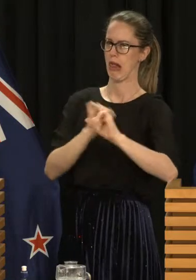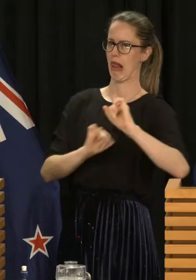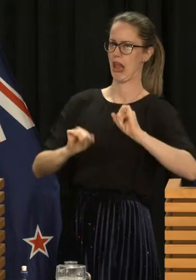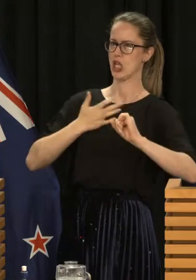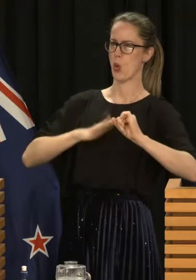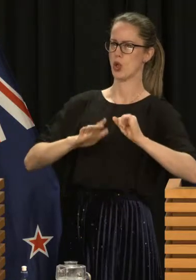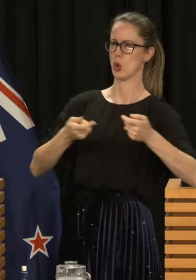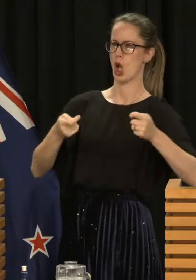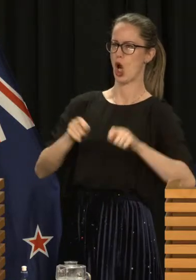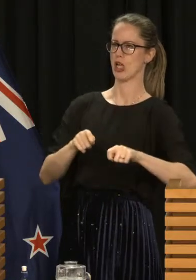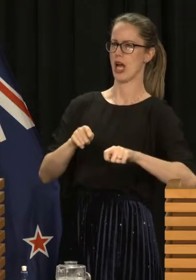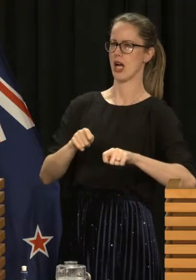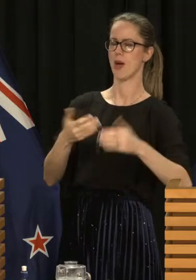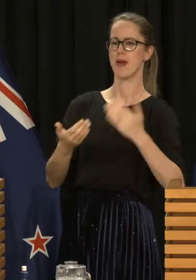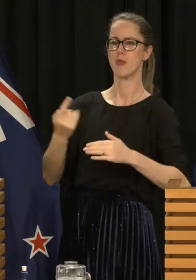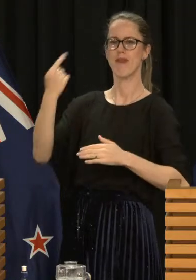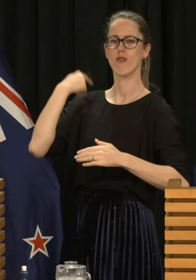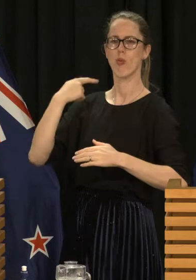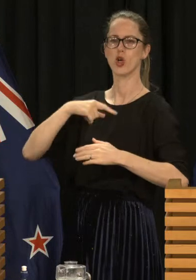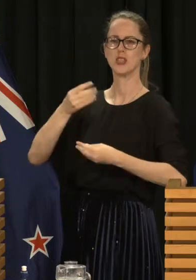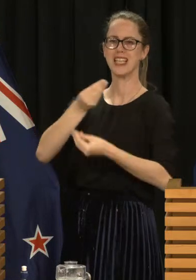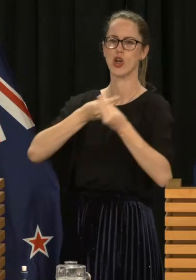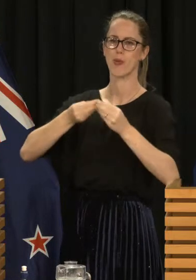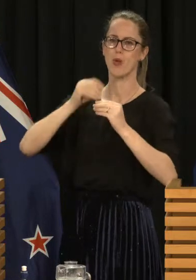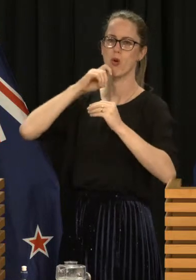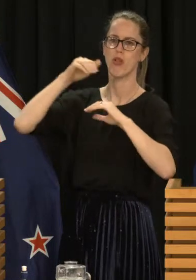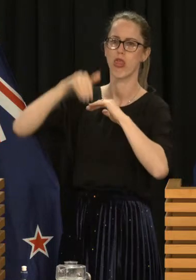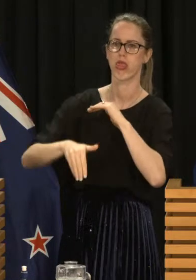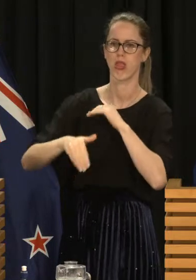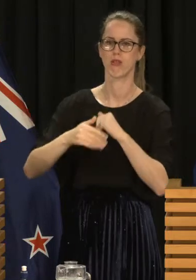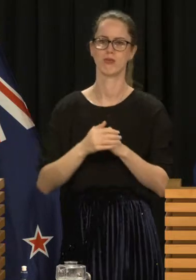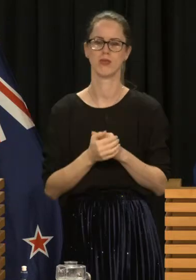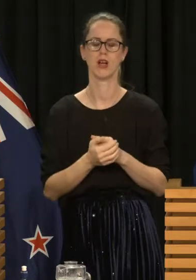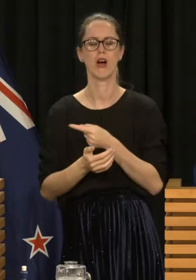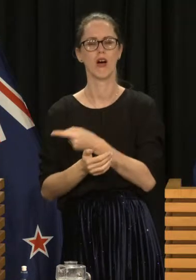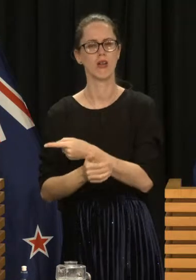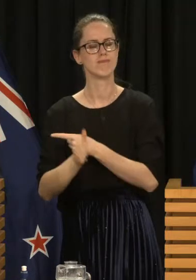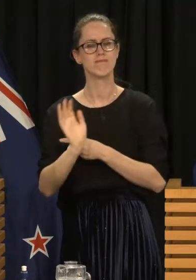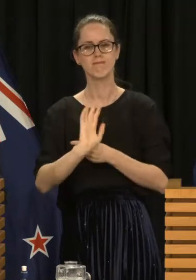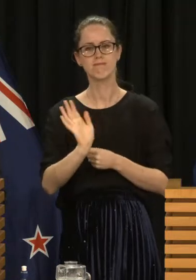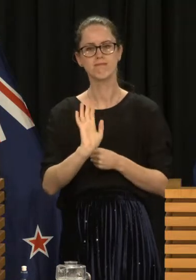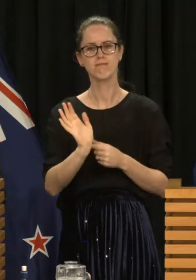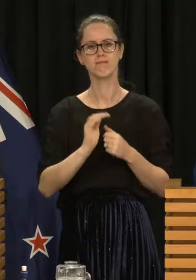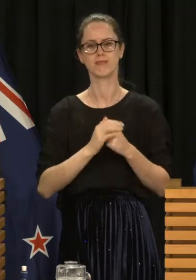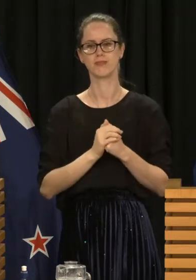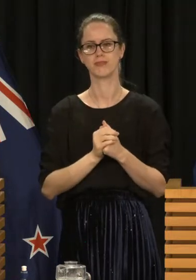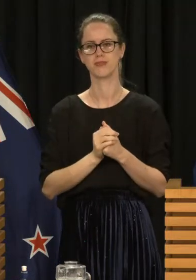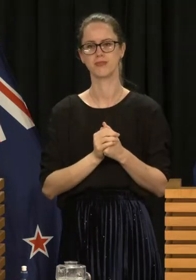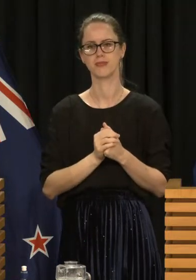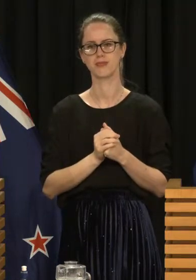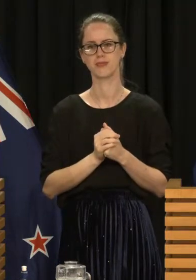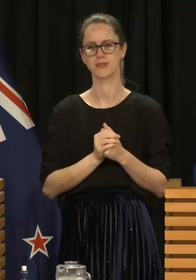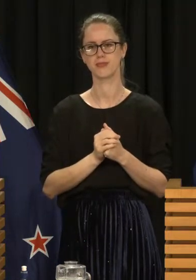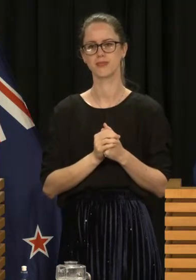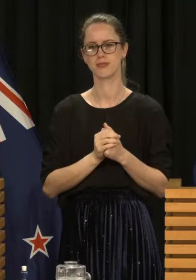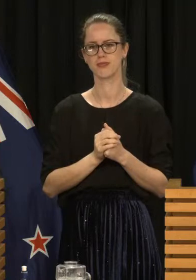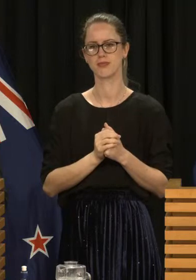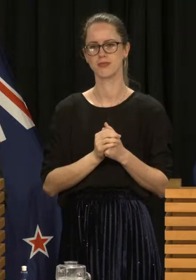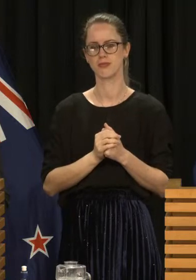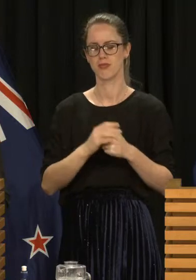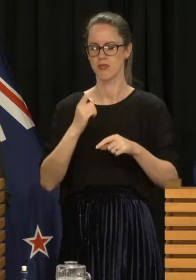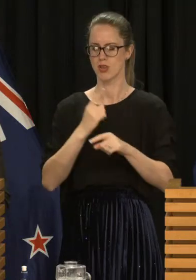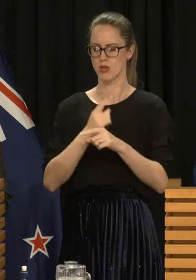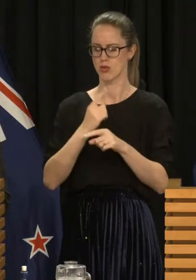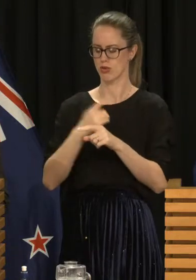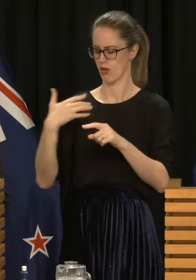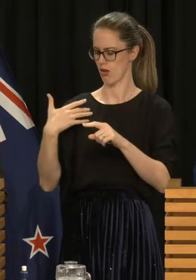down than you were a couple of months ago because of the economic impact? No, what we've been working on all the way along, and I've spoken about this over the last sort of 5 months